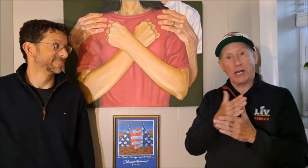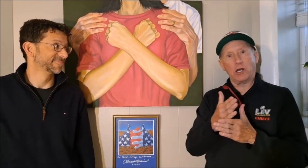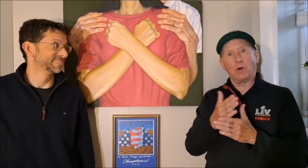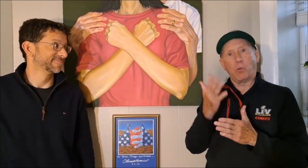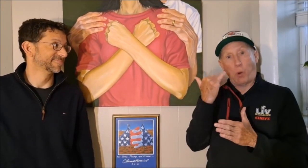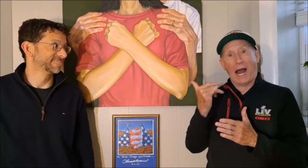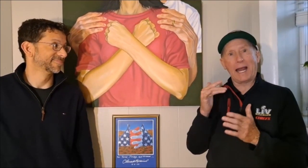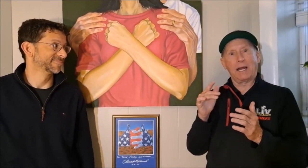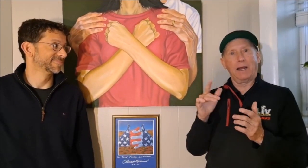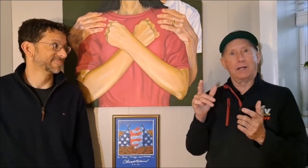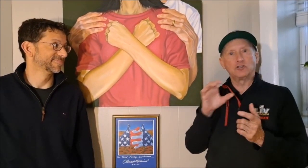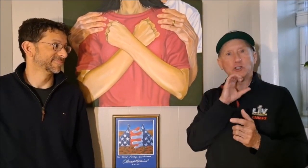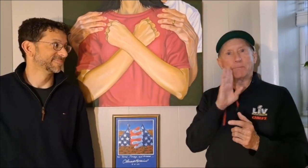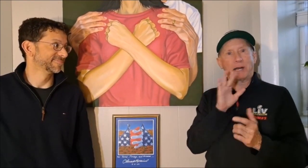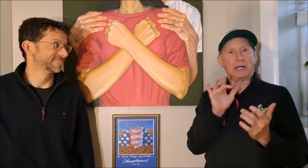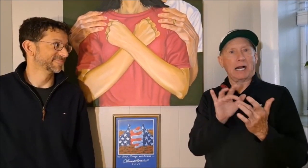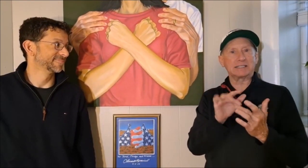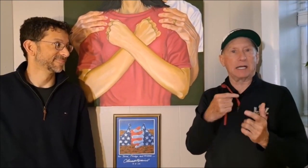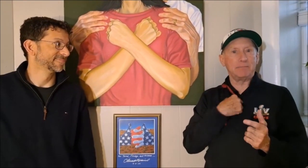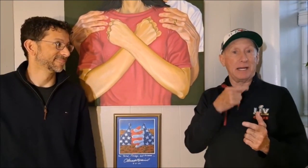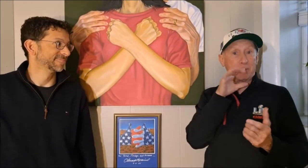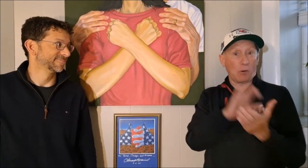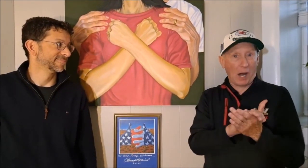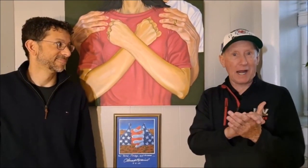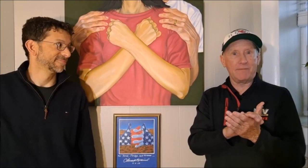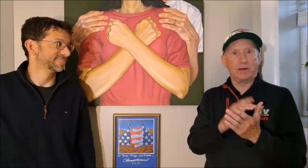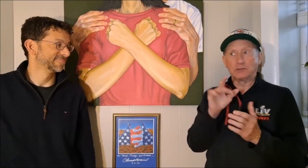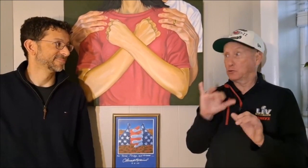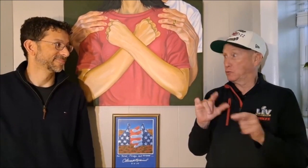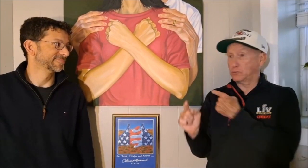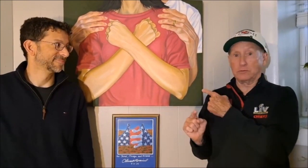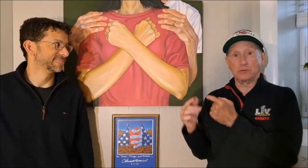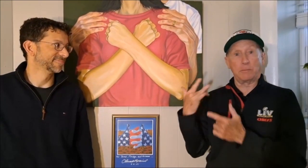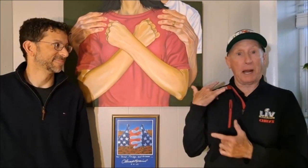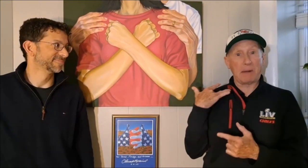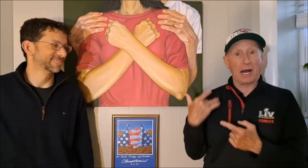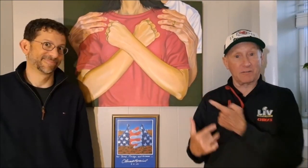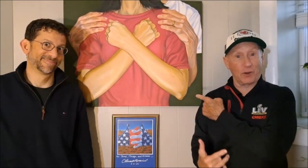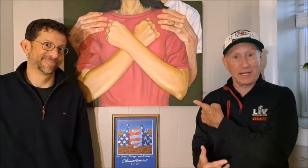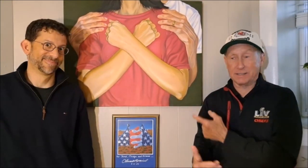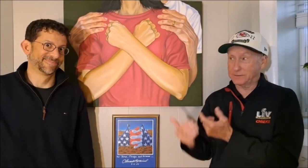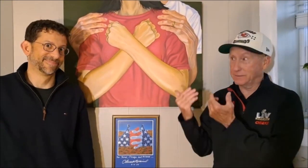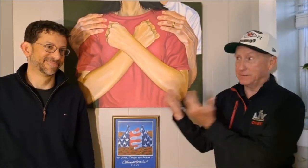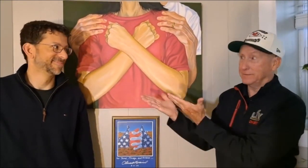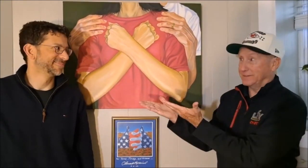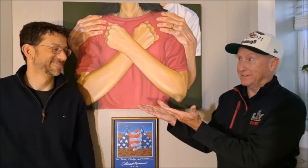share why Chuck Baird contacted me and my wife to be a model for them.